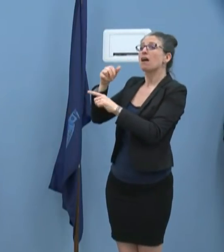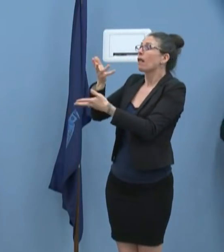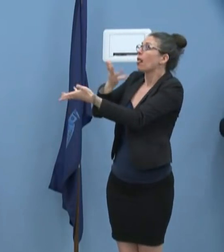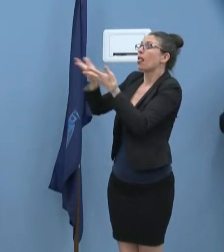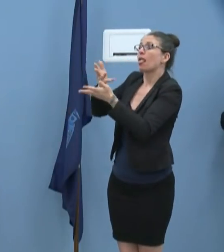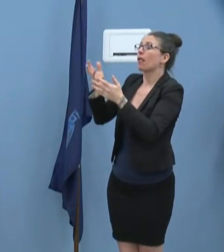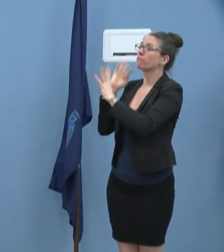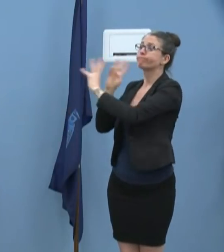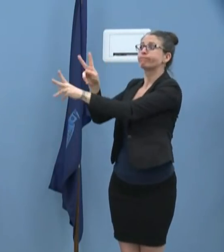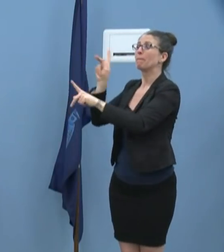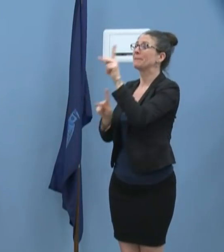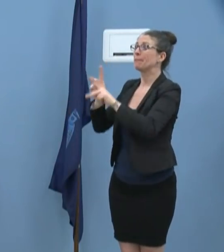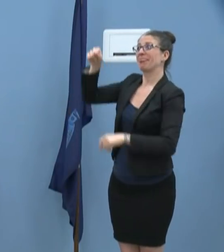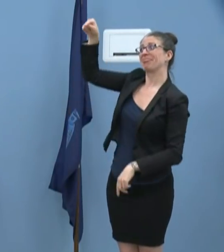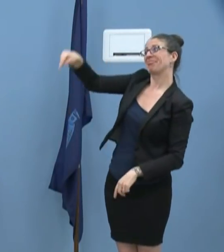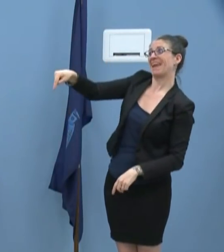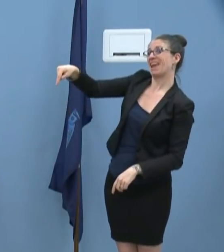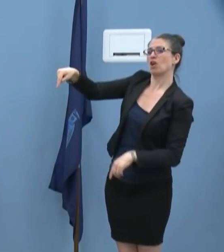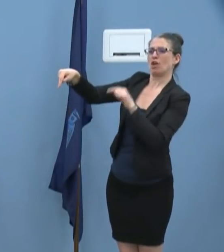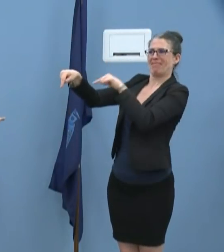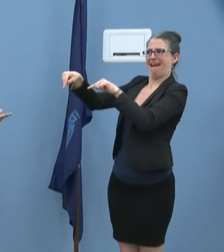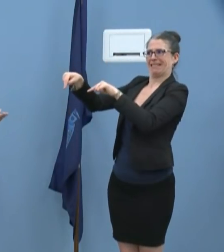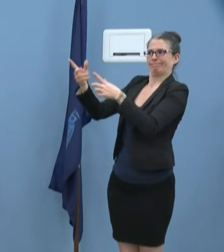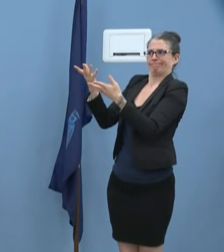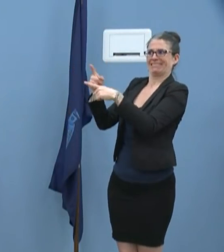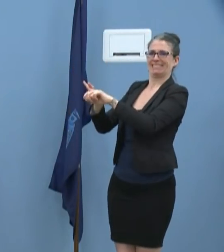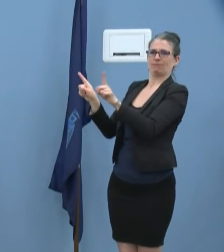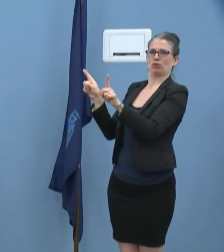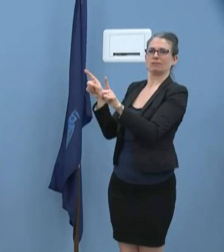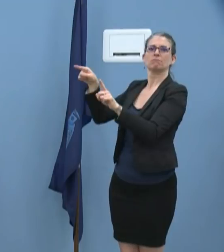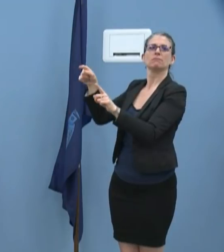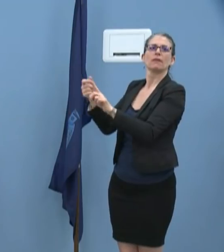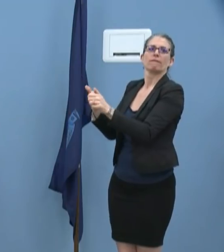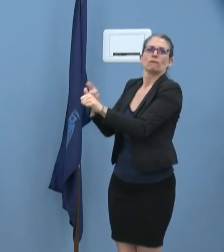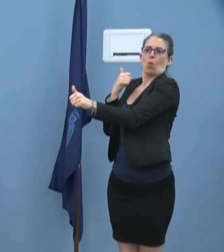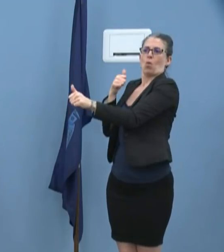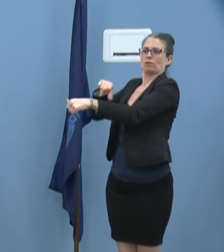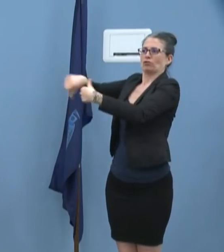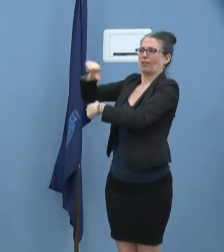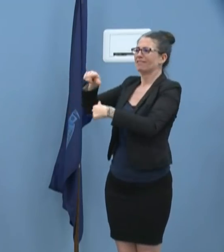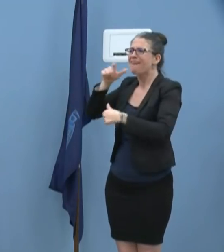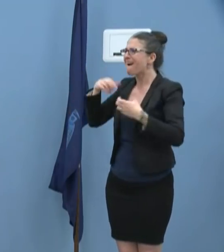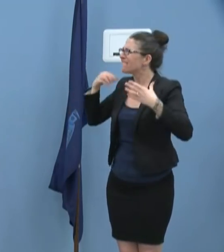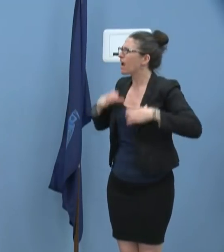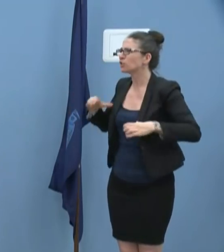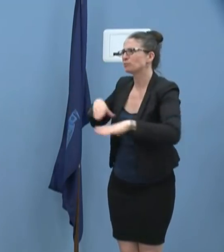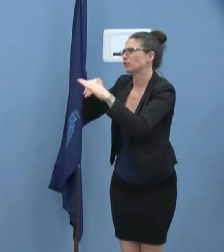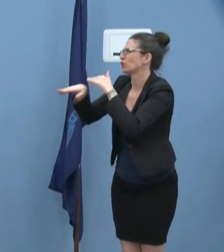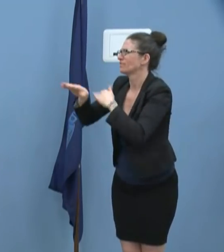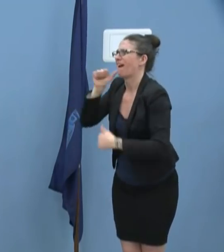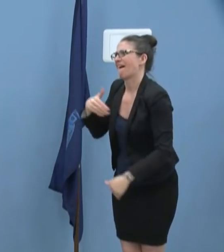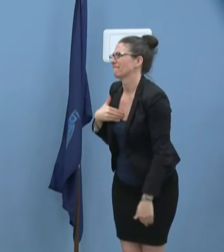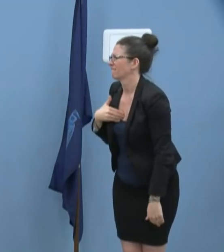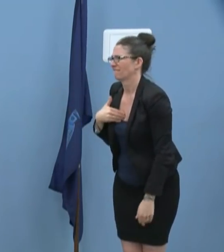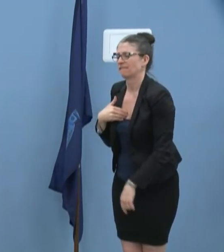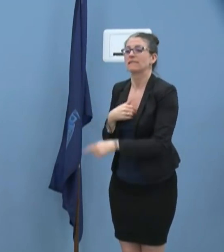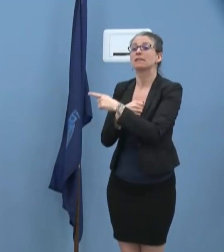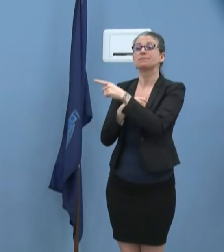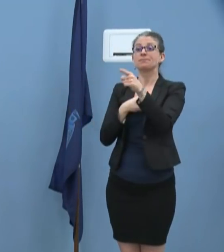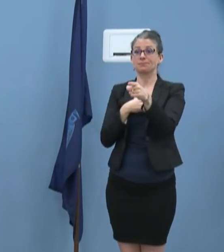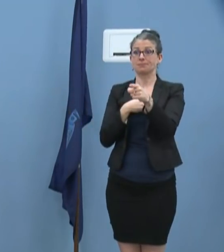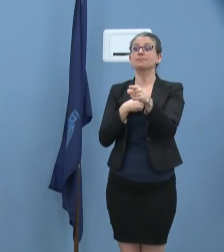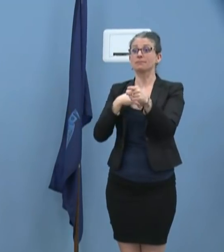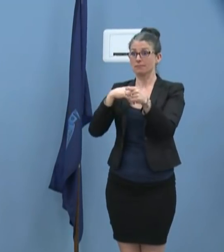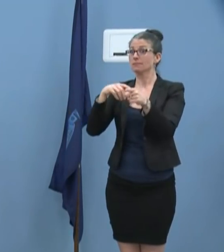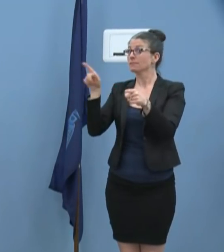proximity of working people, minimizing the spread. Governor, your second quarter doesn't simply